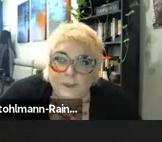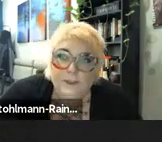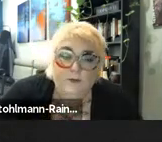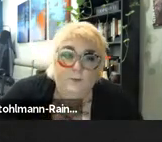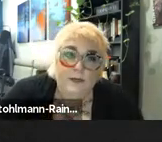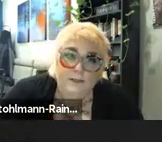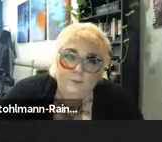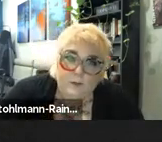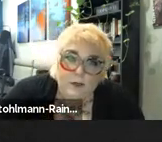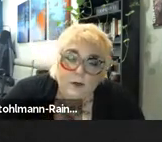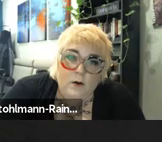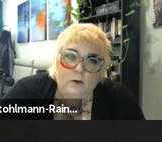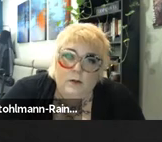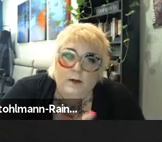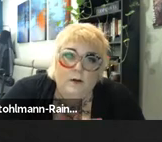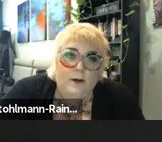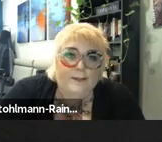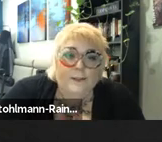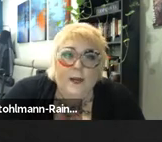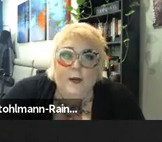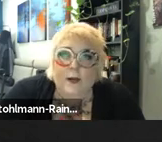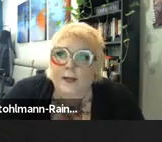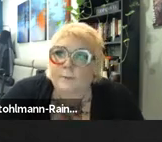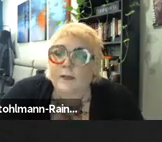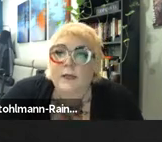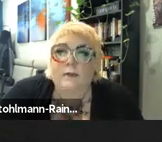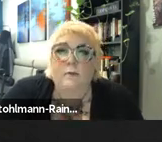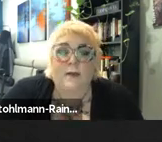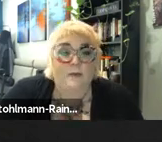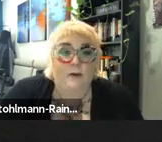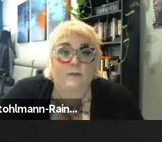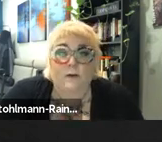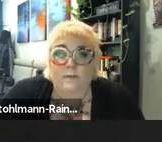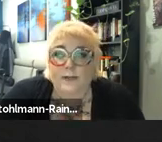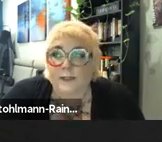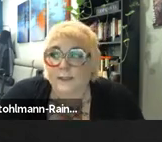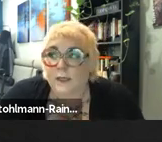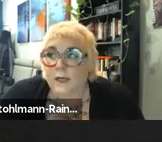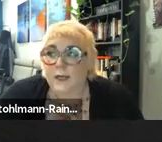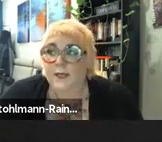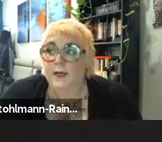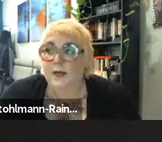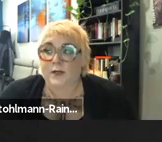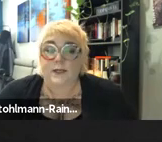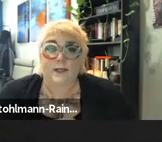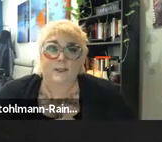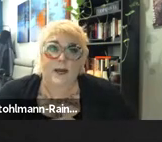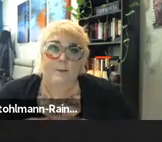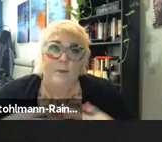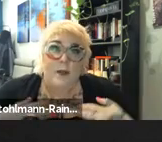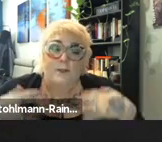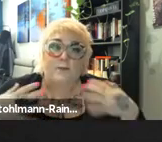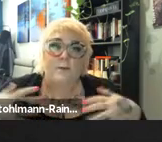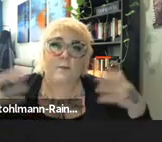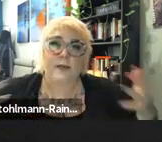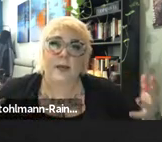an option to choose peer support or clinical crisis care and i believe that we might be one of the only places in the country that does